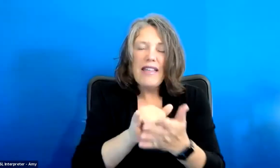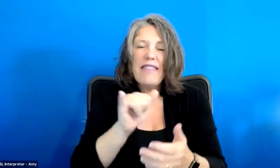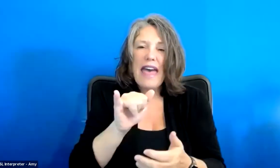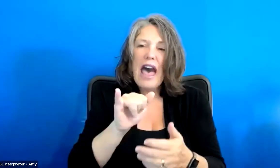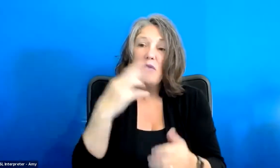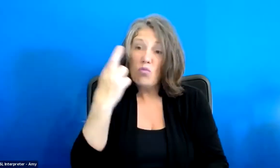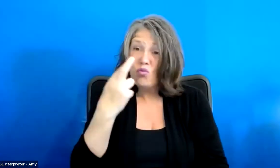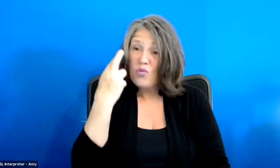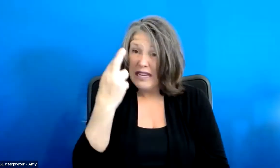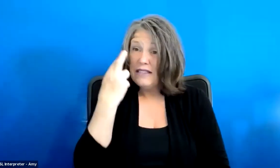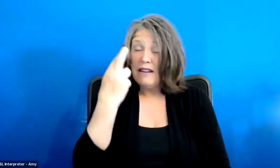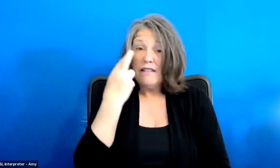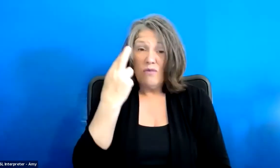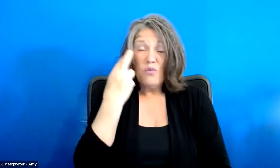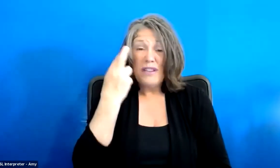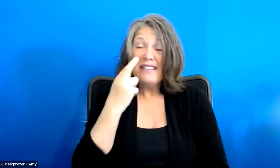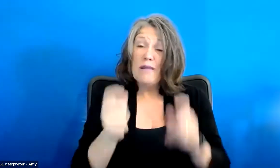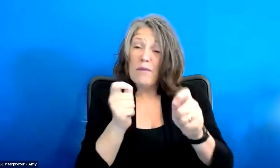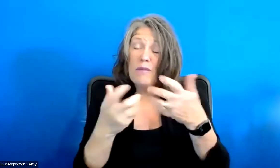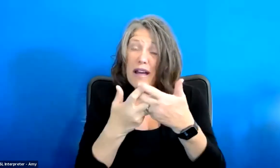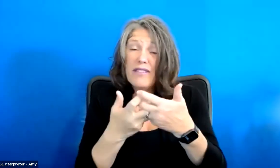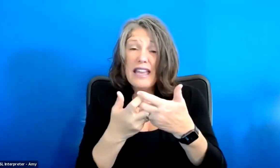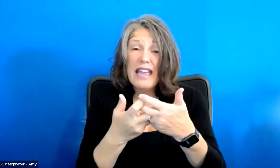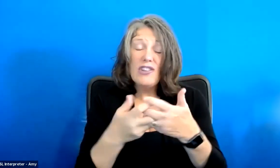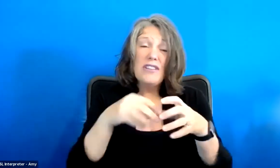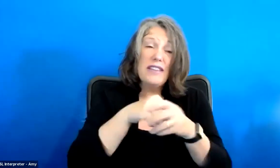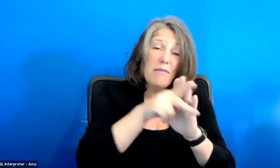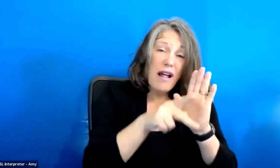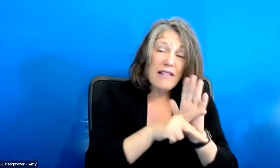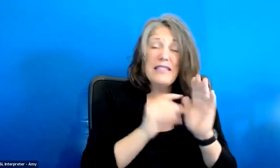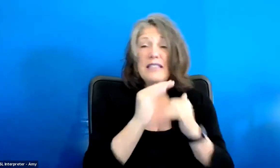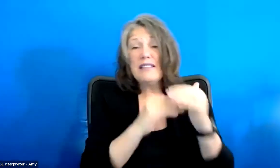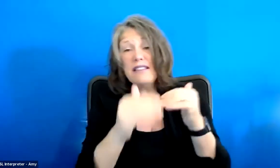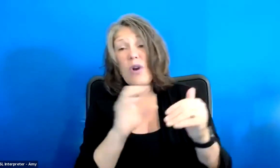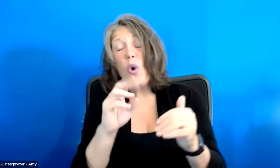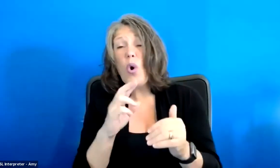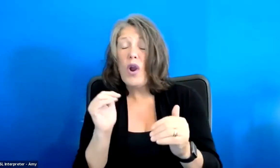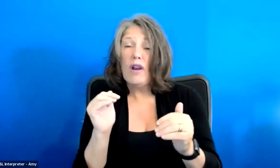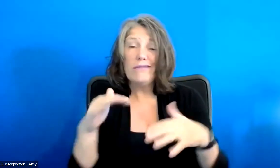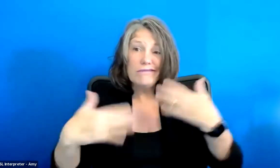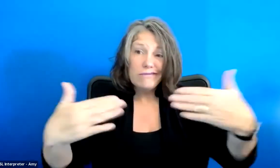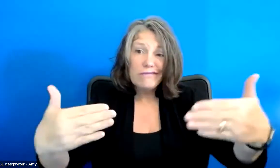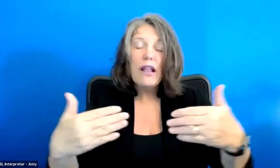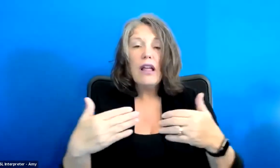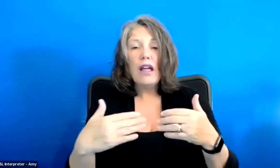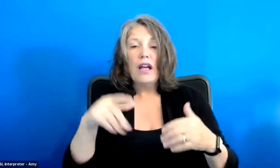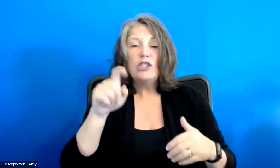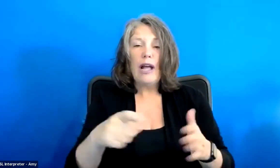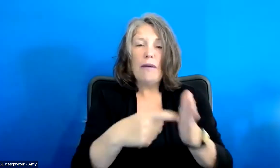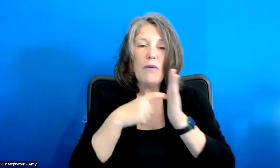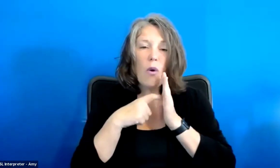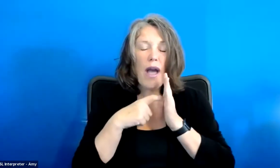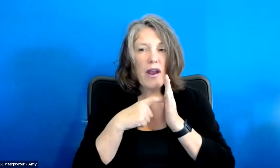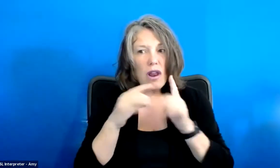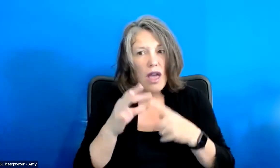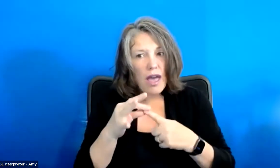reasonable modifications in policies, practices, or procedures shall be required